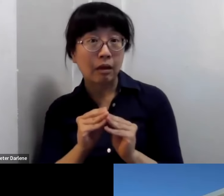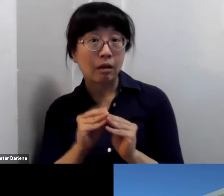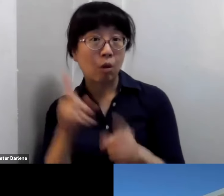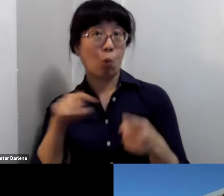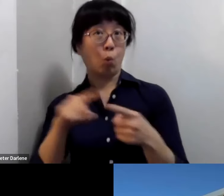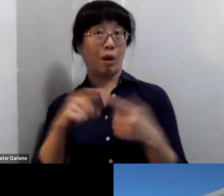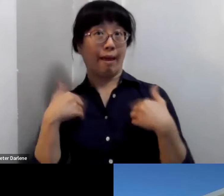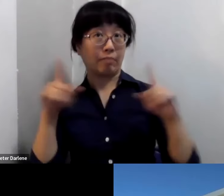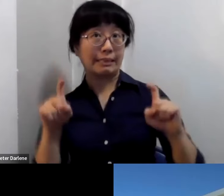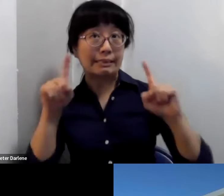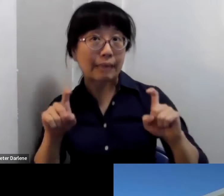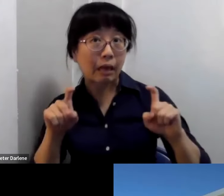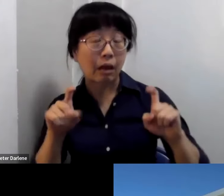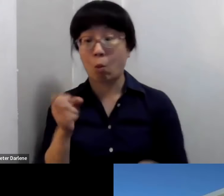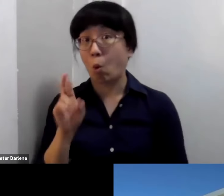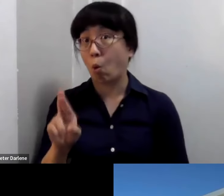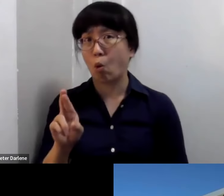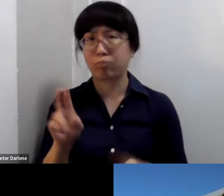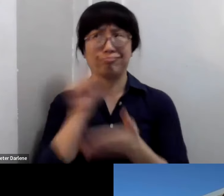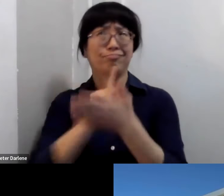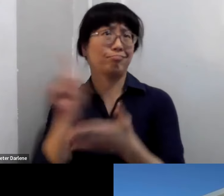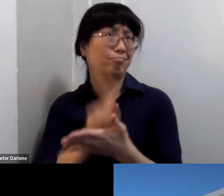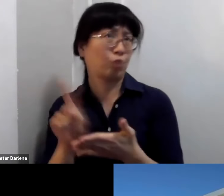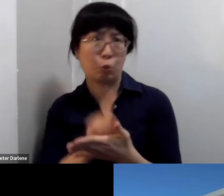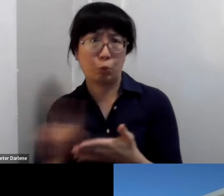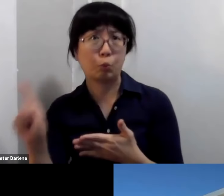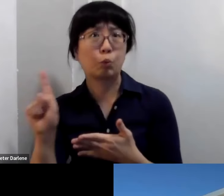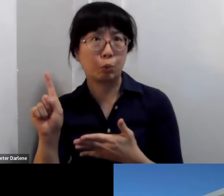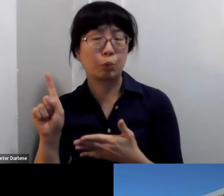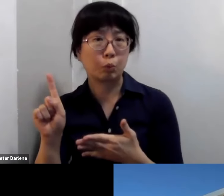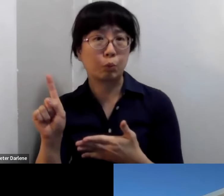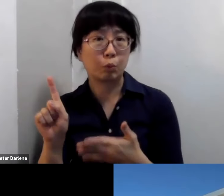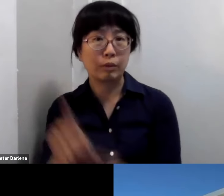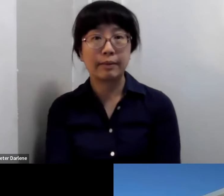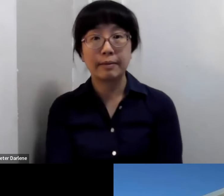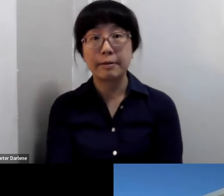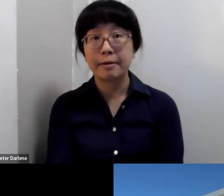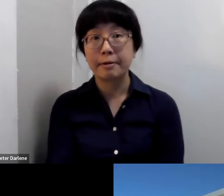have exams, or they can actually use it every week that the SI might be scheduled.